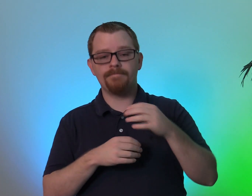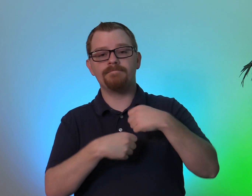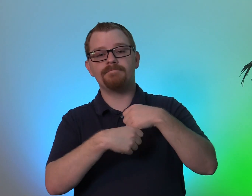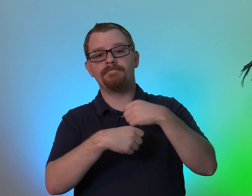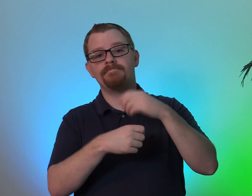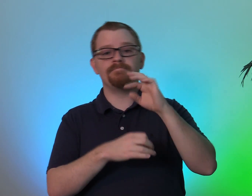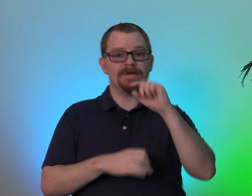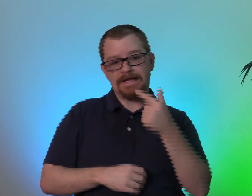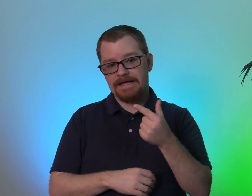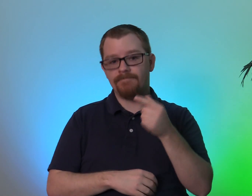multiply.